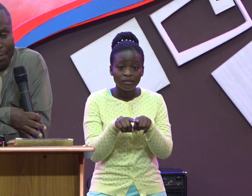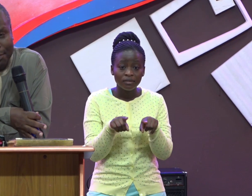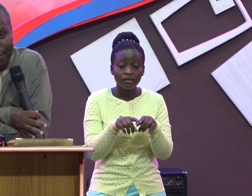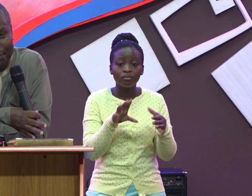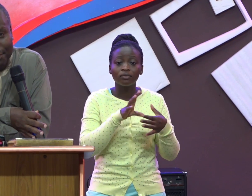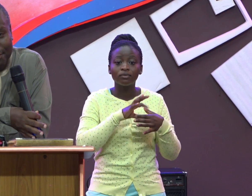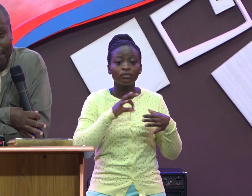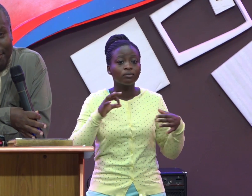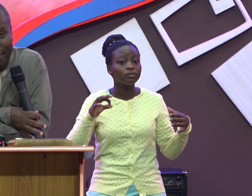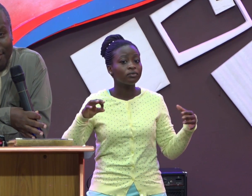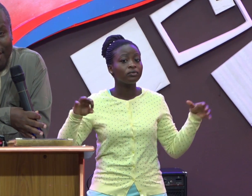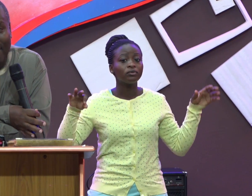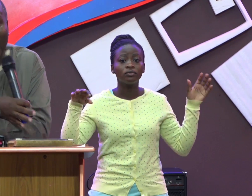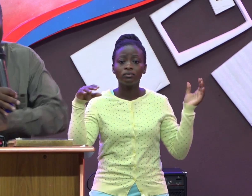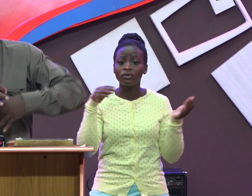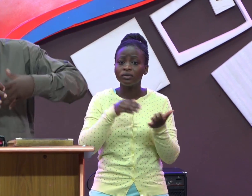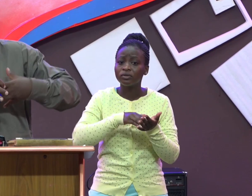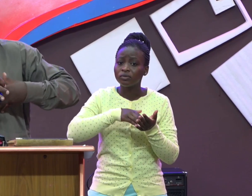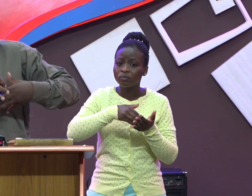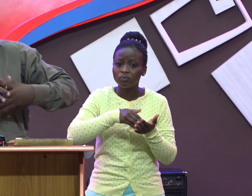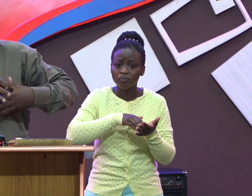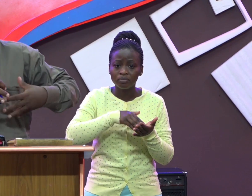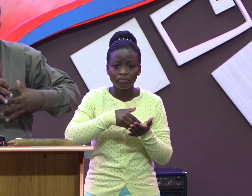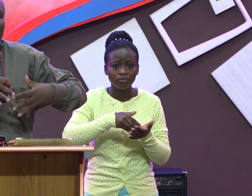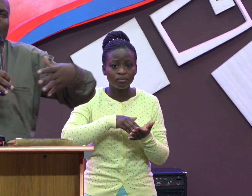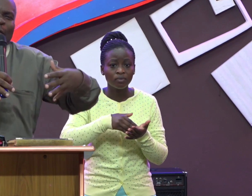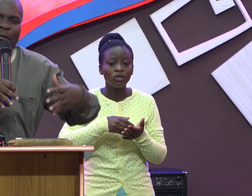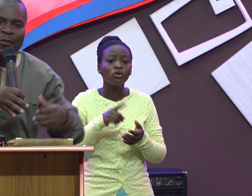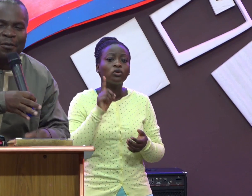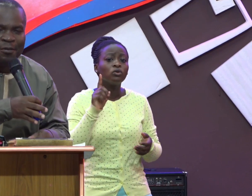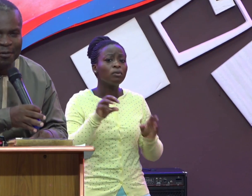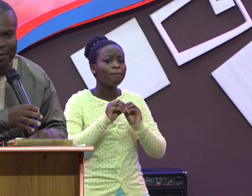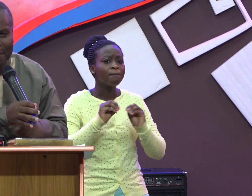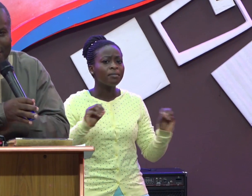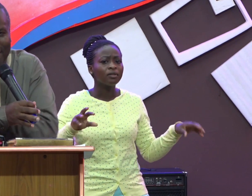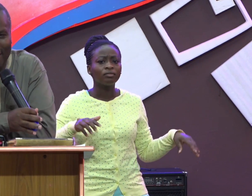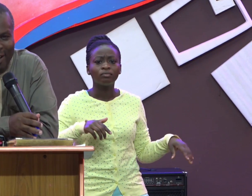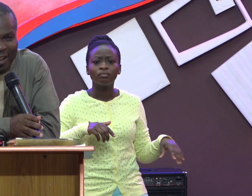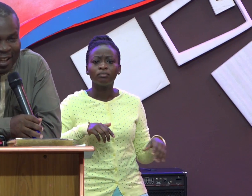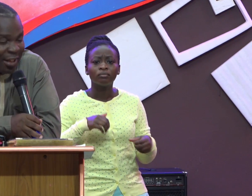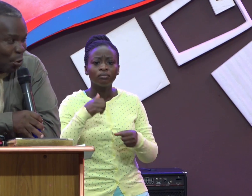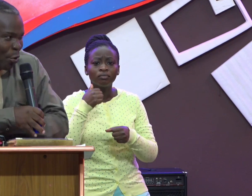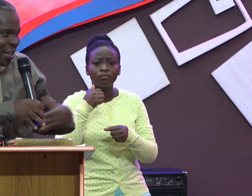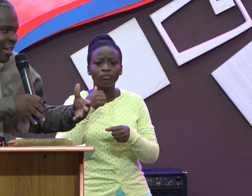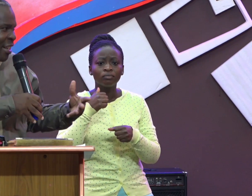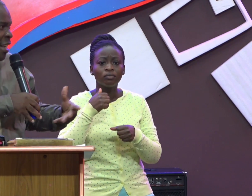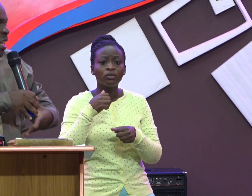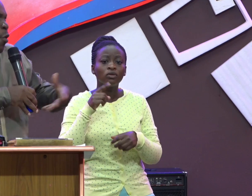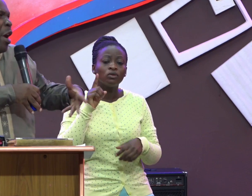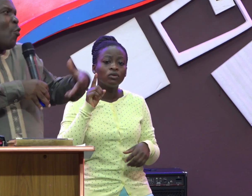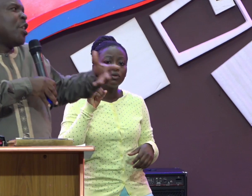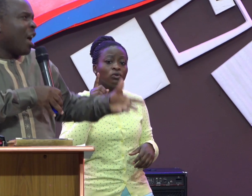munda. Your spirit will be there and you seem as if you don't have the inner man. You are not sensing yourself. Toli kwekolako. You are not